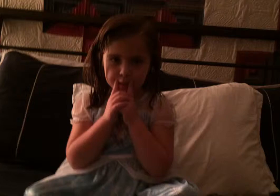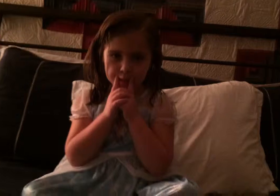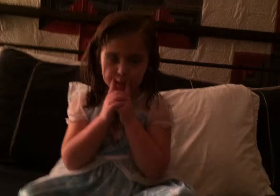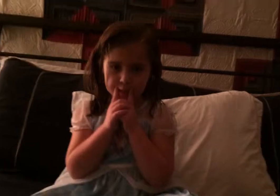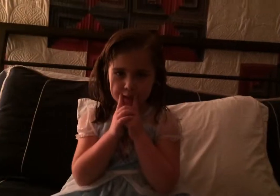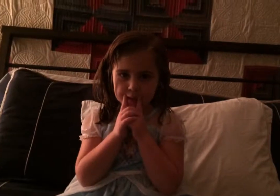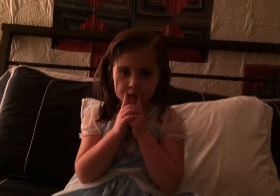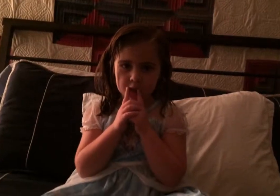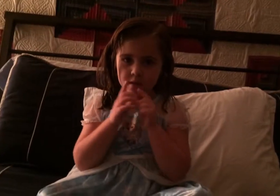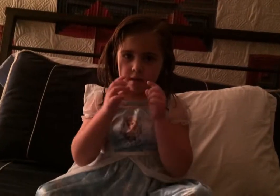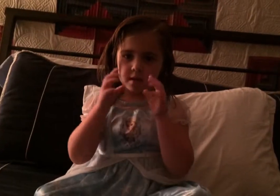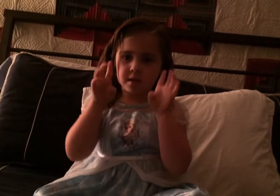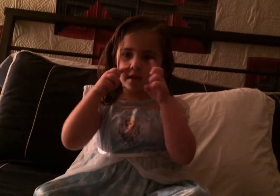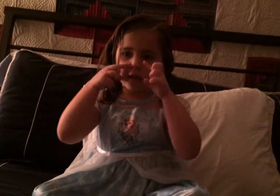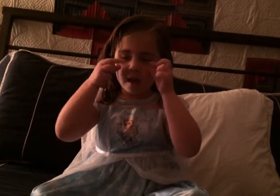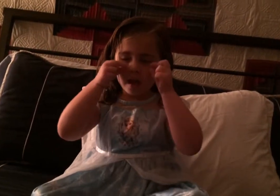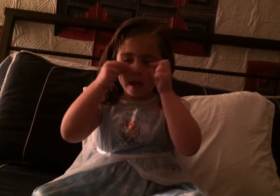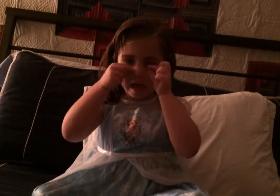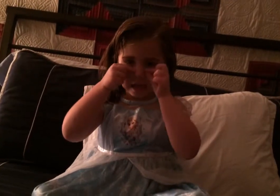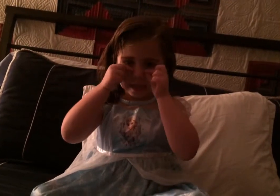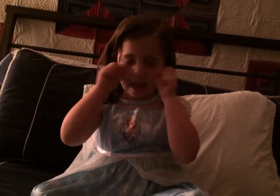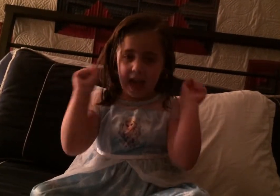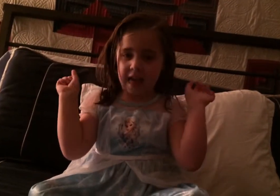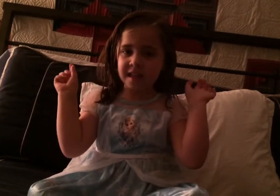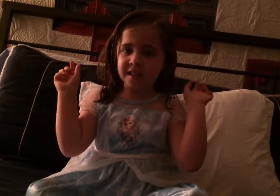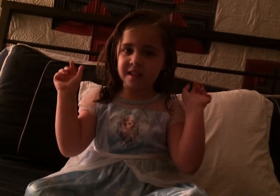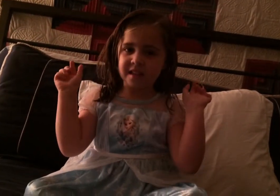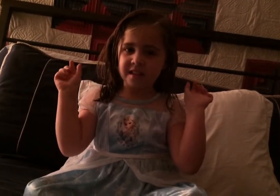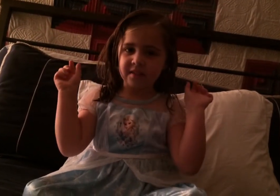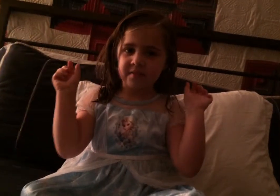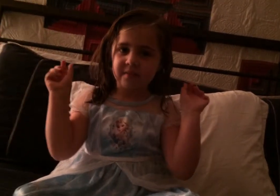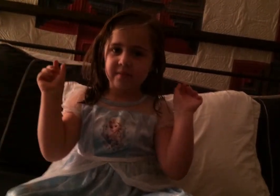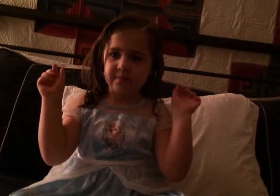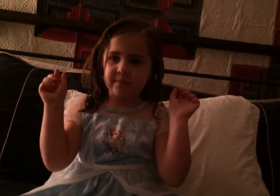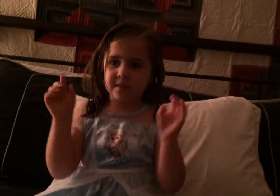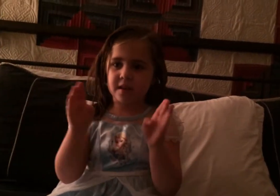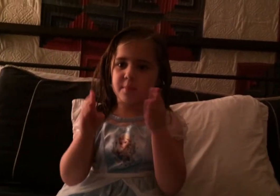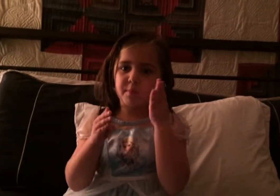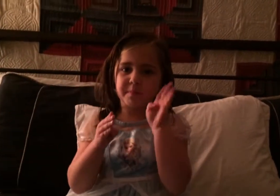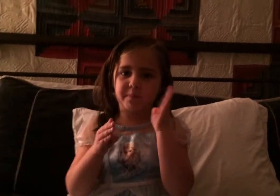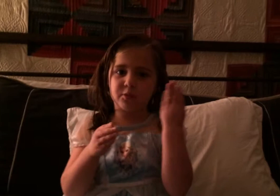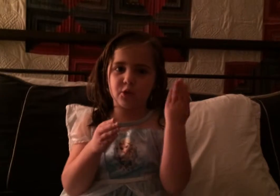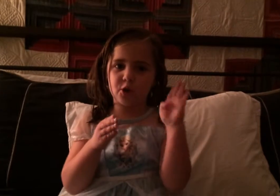Okay, go. Cat. Blue.